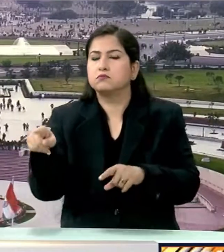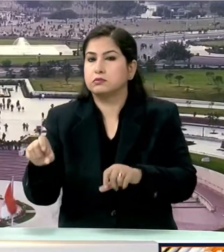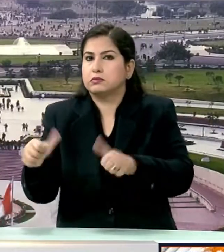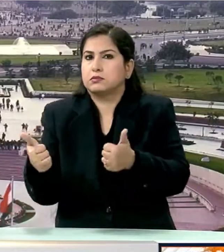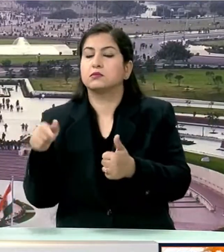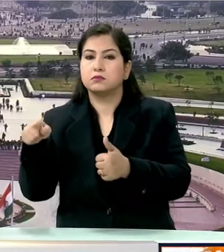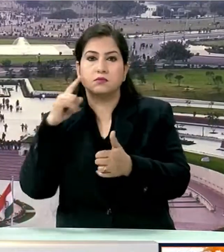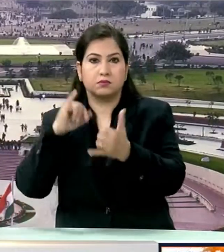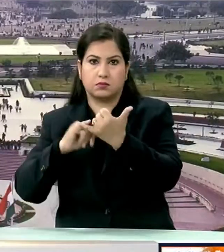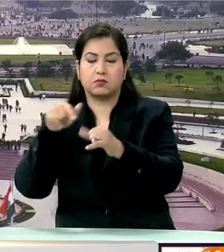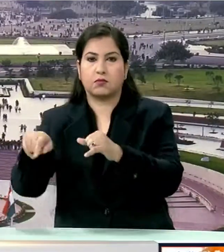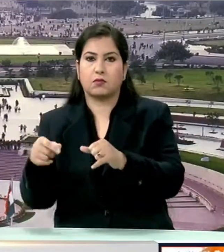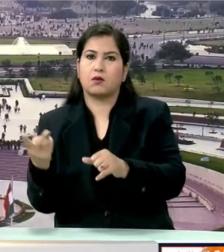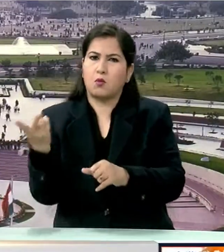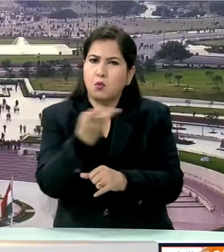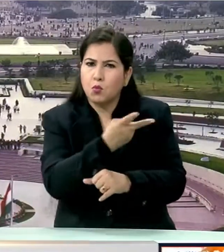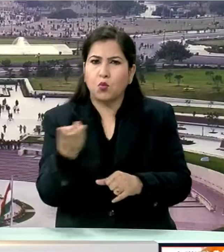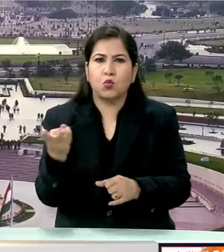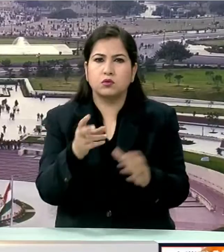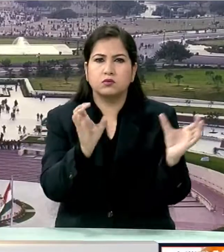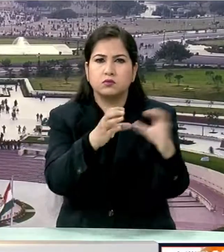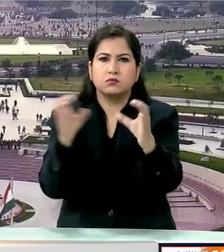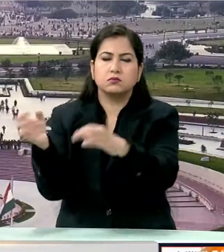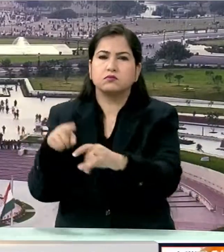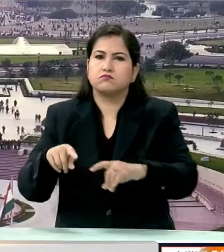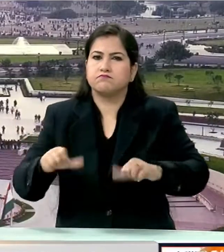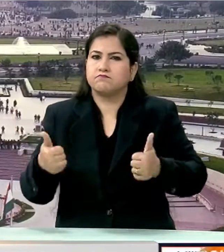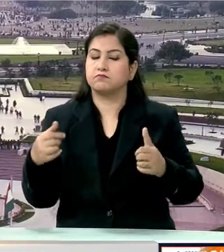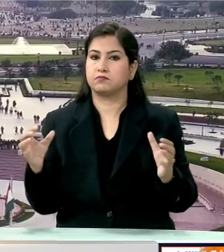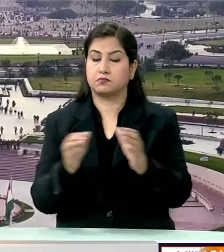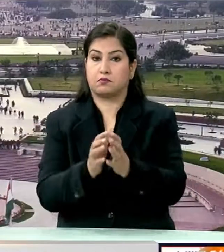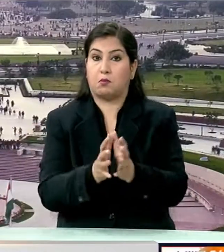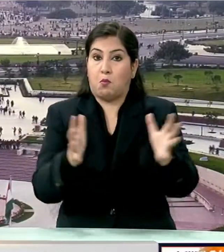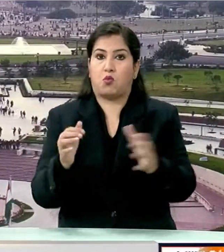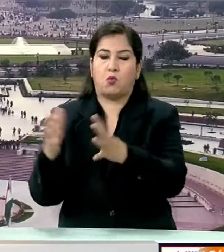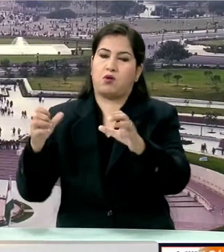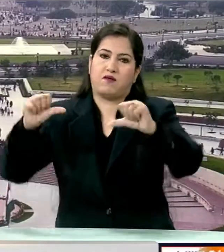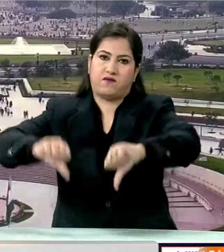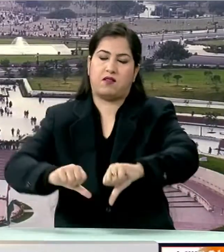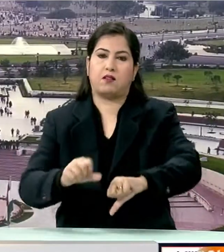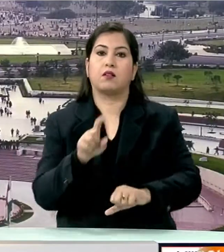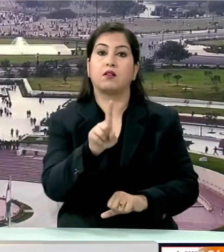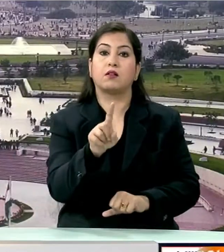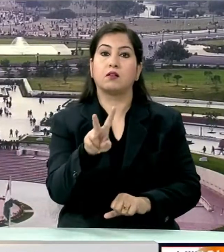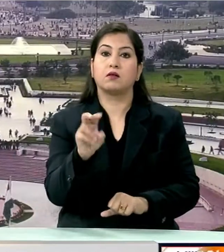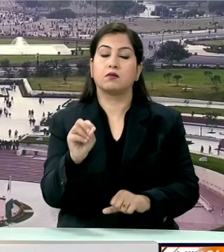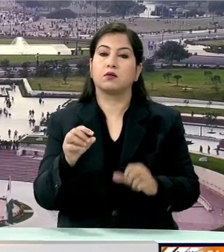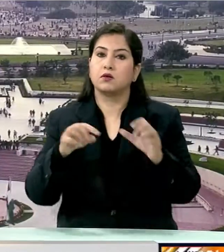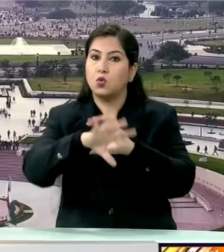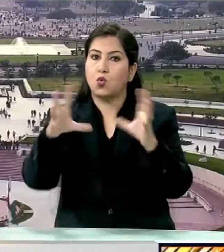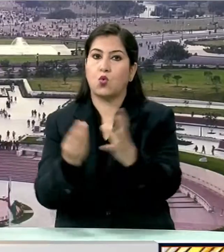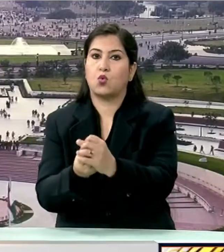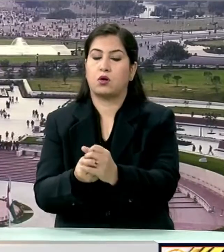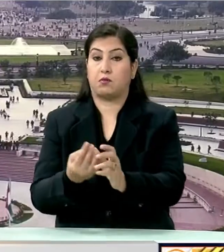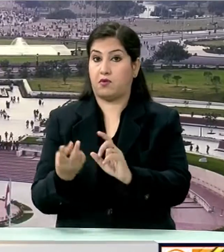victory for Israel. Neither of the two main party leaders was able to command a majority in the 120-seat parliament following the